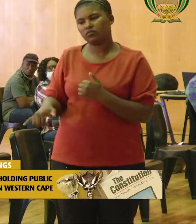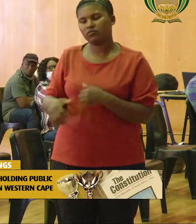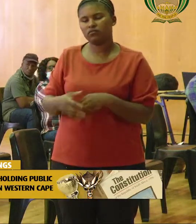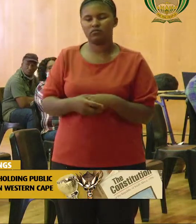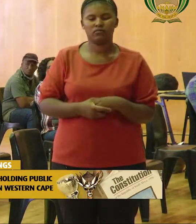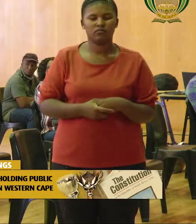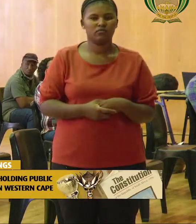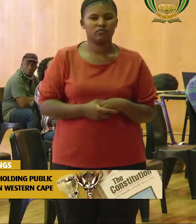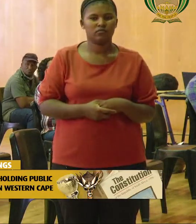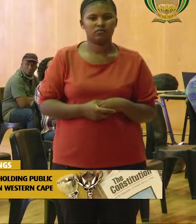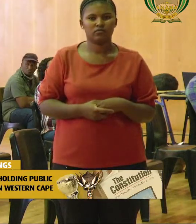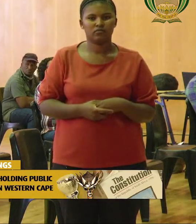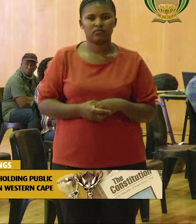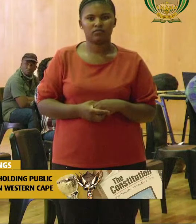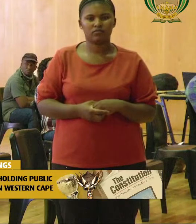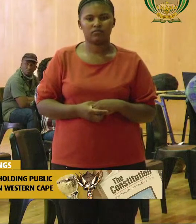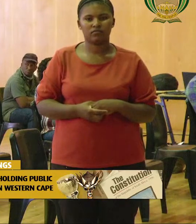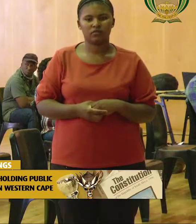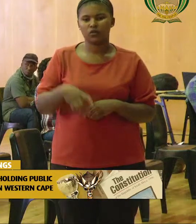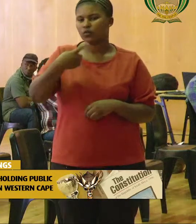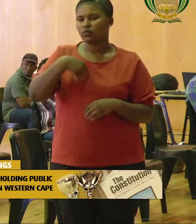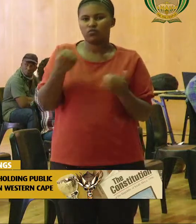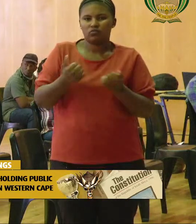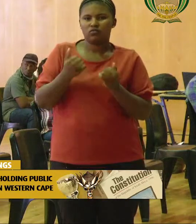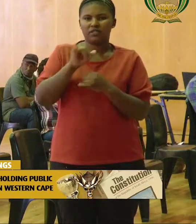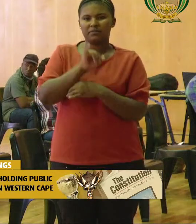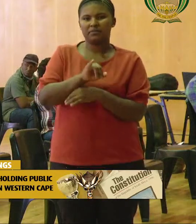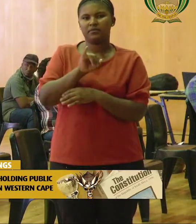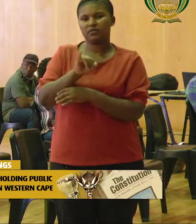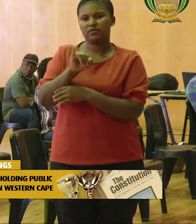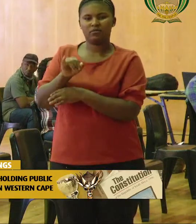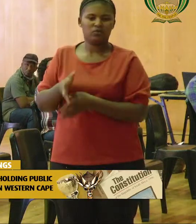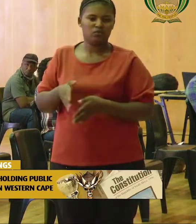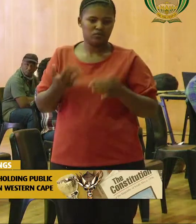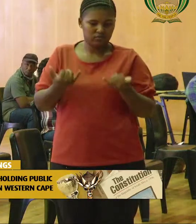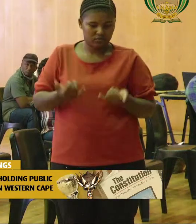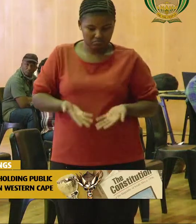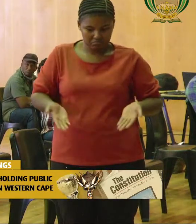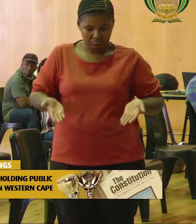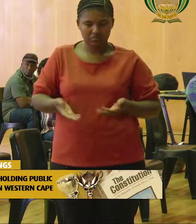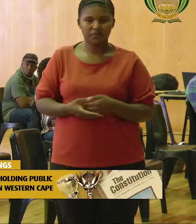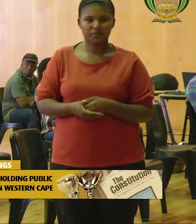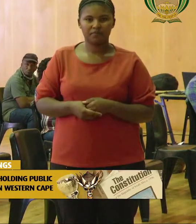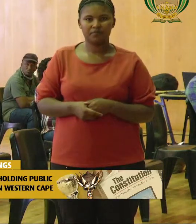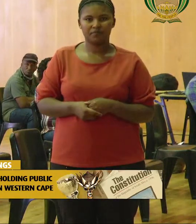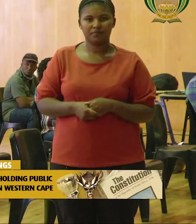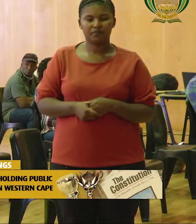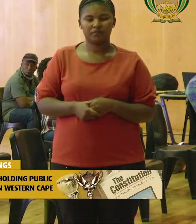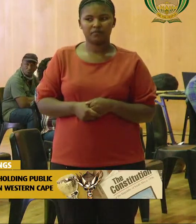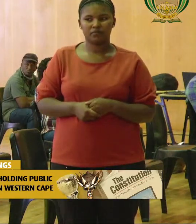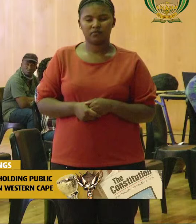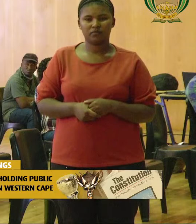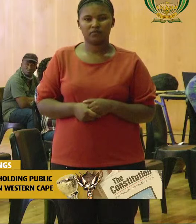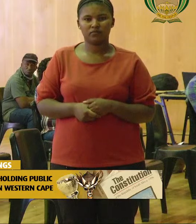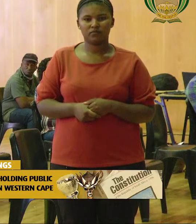in a bad manner. The thing is,